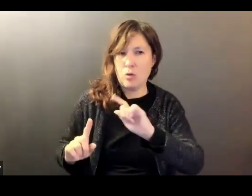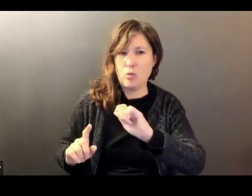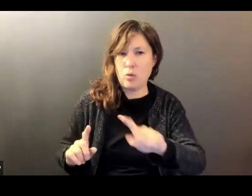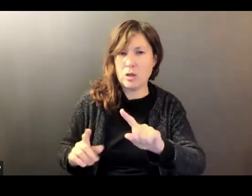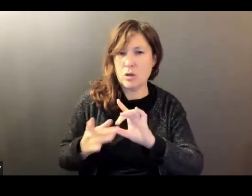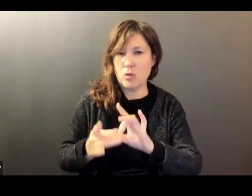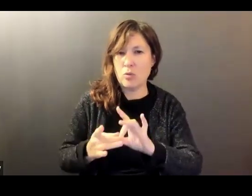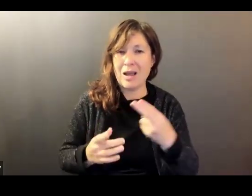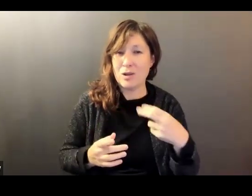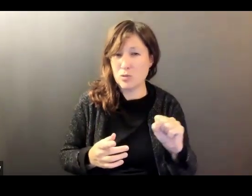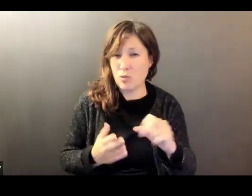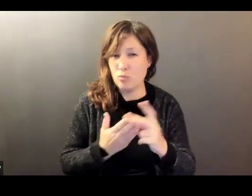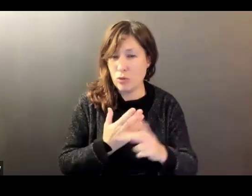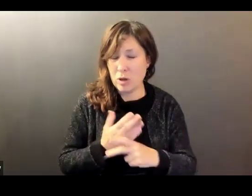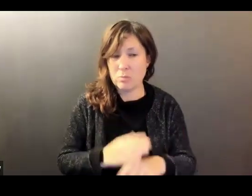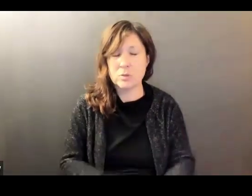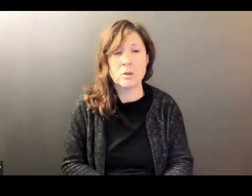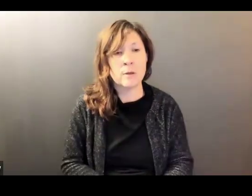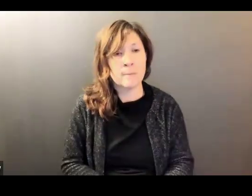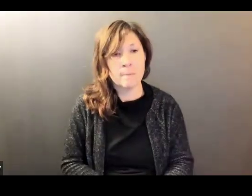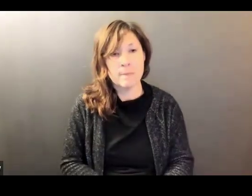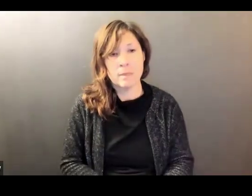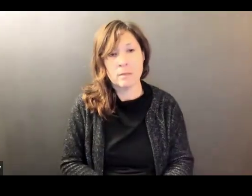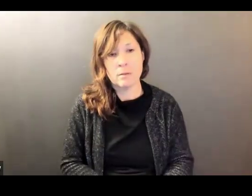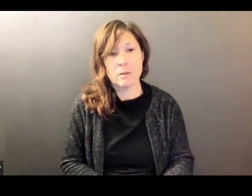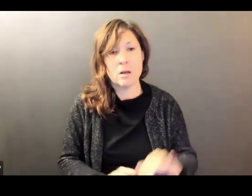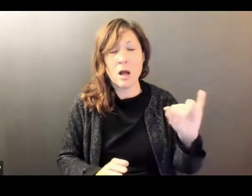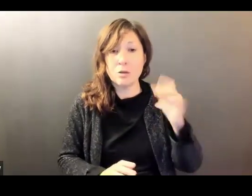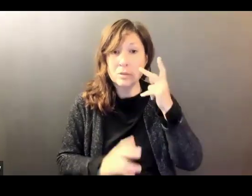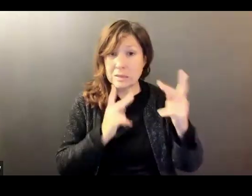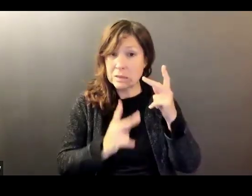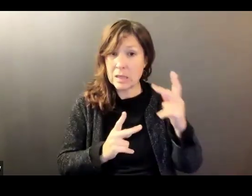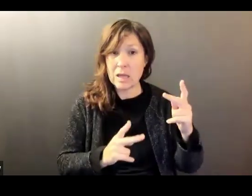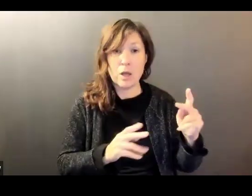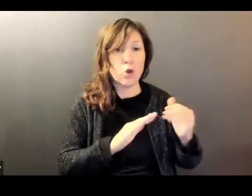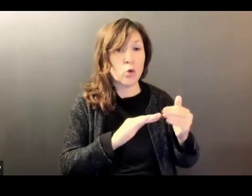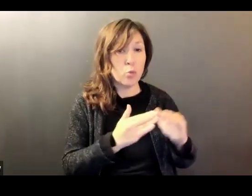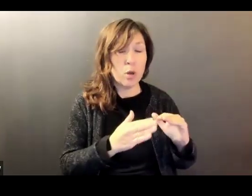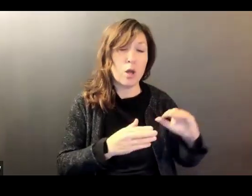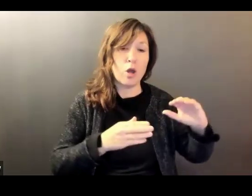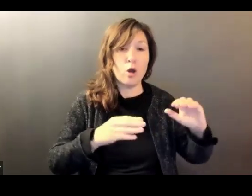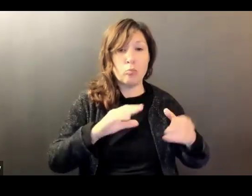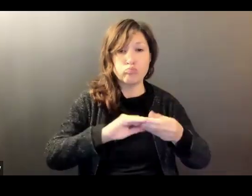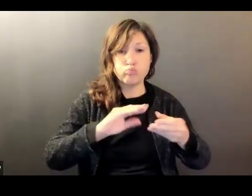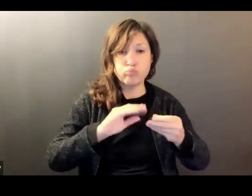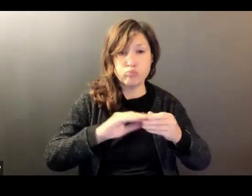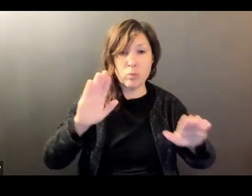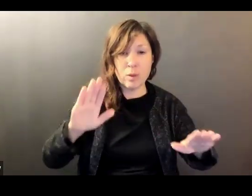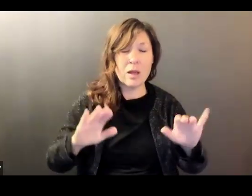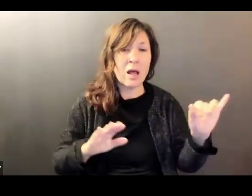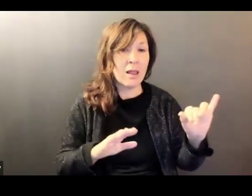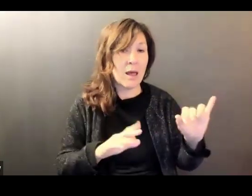school programming, and hearing, public comment from community members at the Henderson who speak